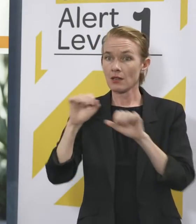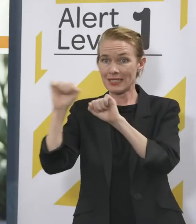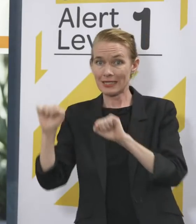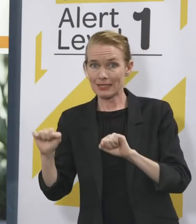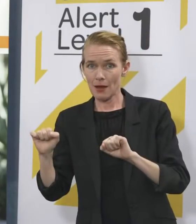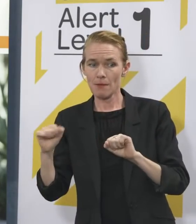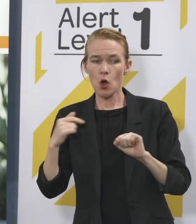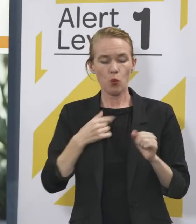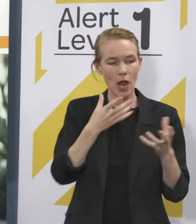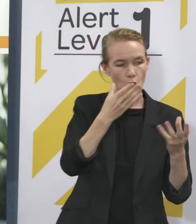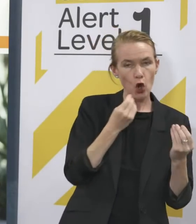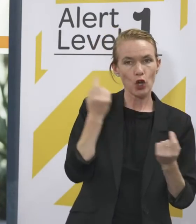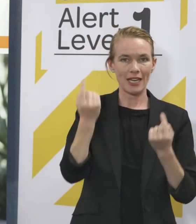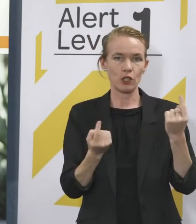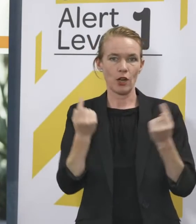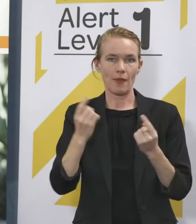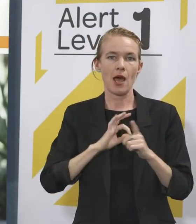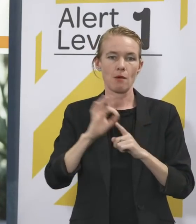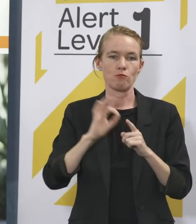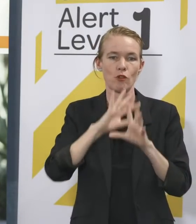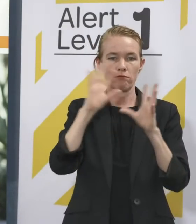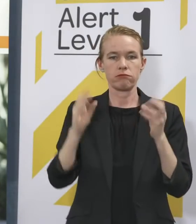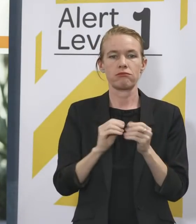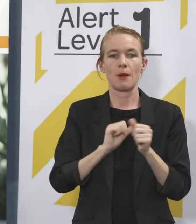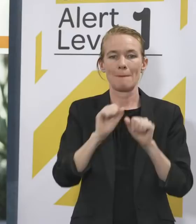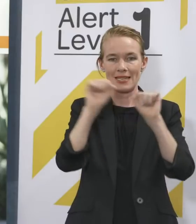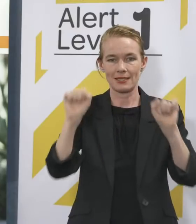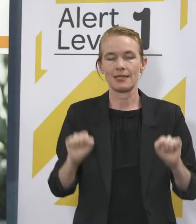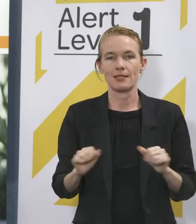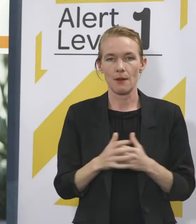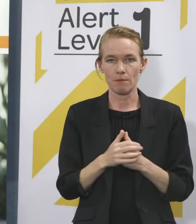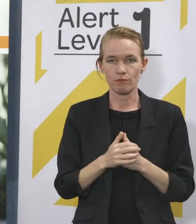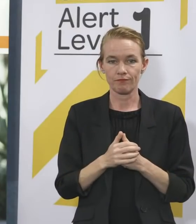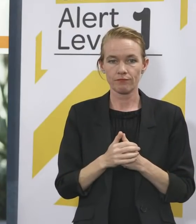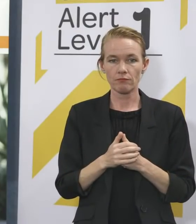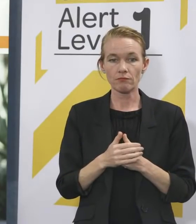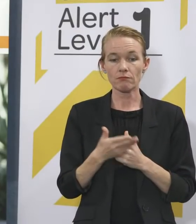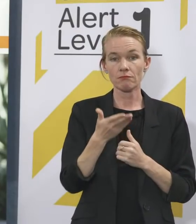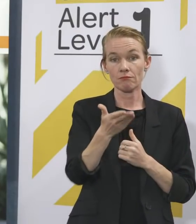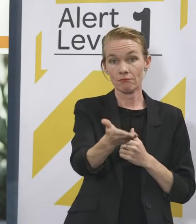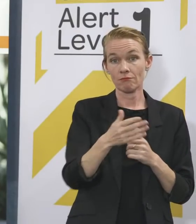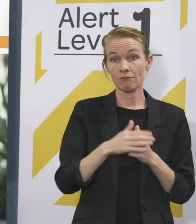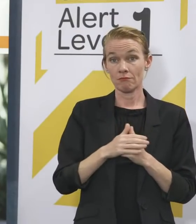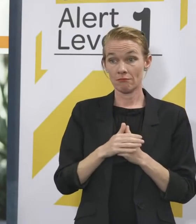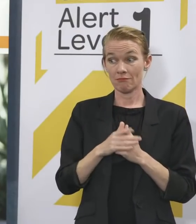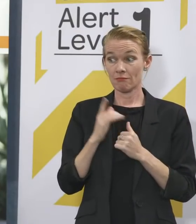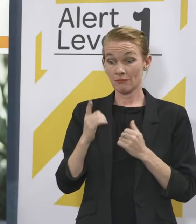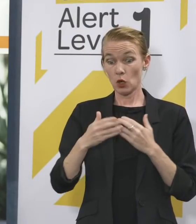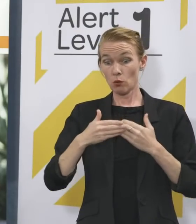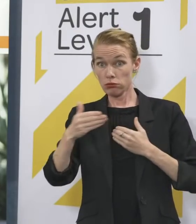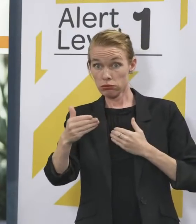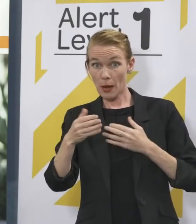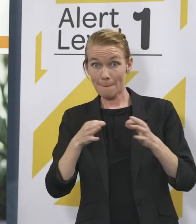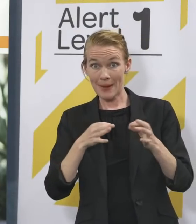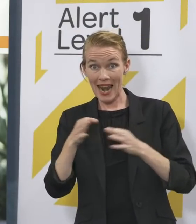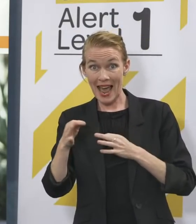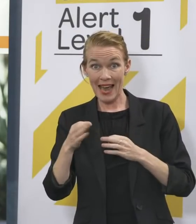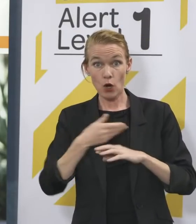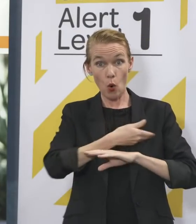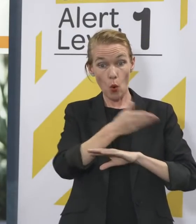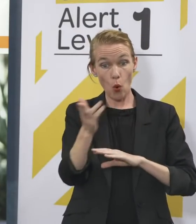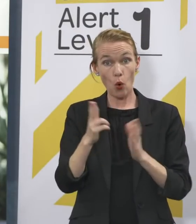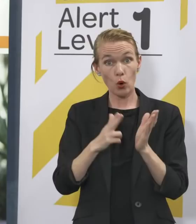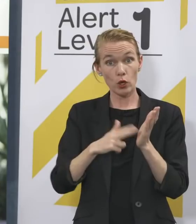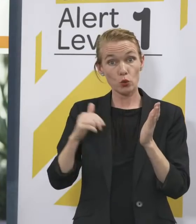well. Is there a deadline for when you want all public health units using the system? Well, actually, we've got 11 of 12. Auckland Regional